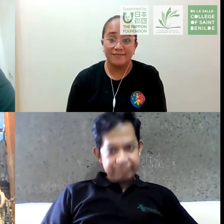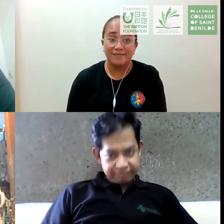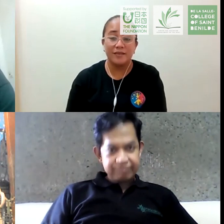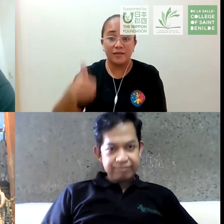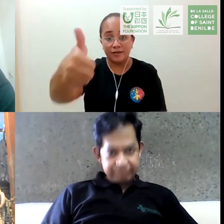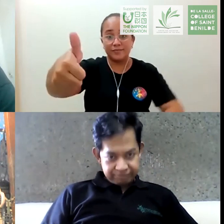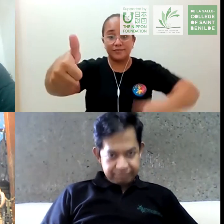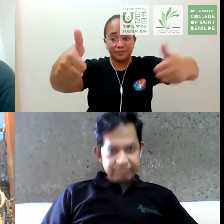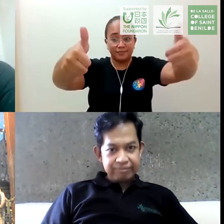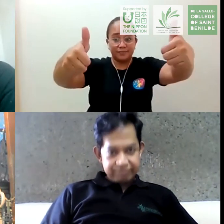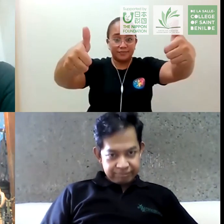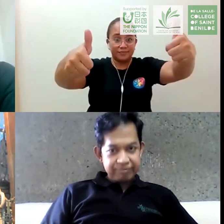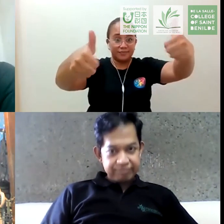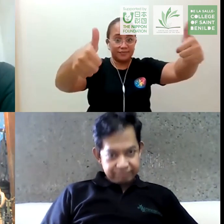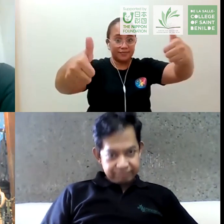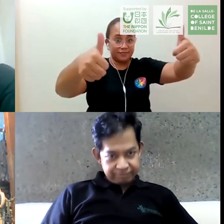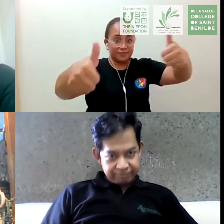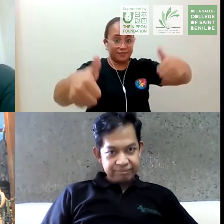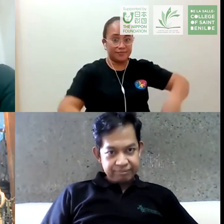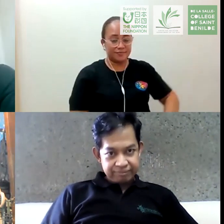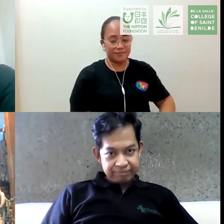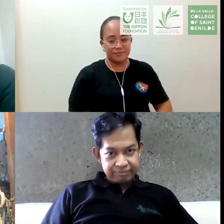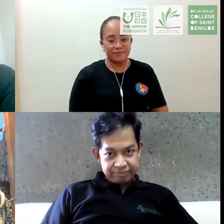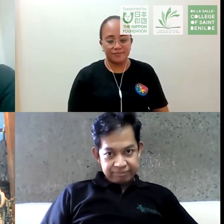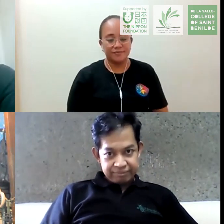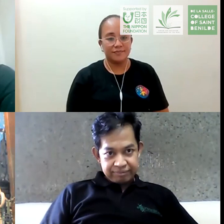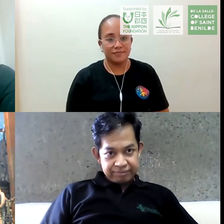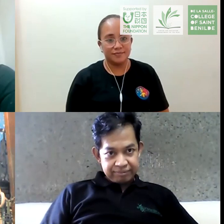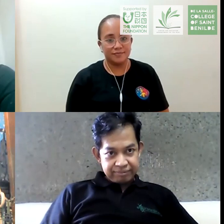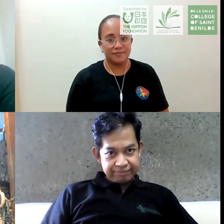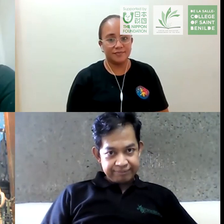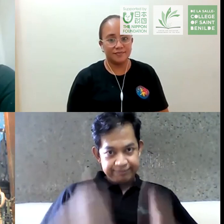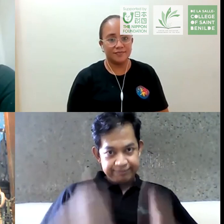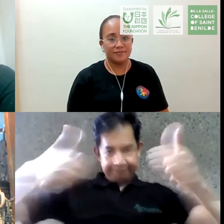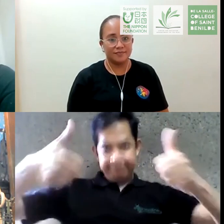Okay. Okay. All right. So we'll then,